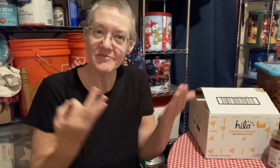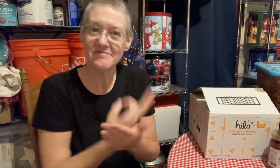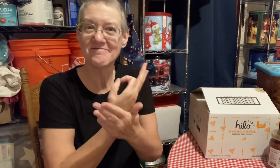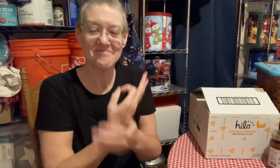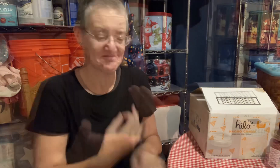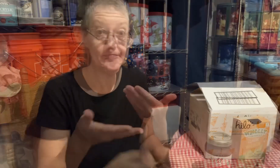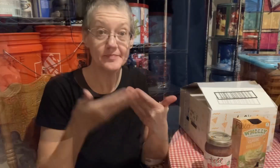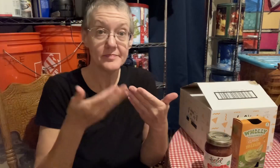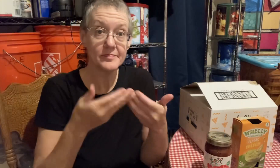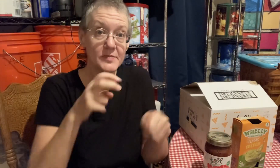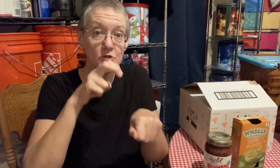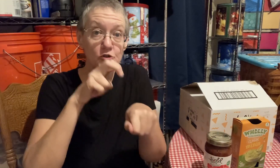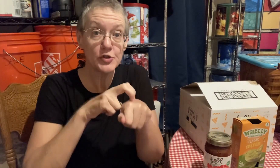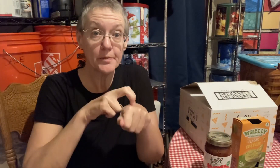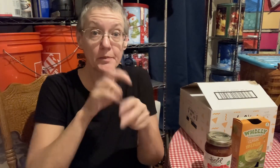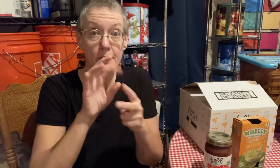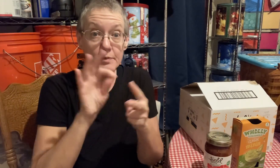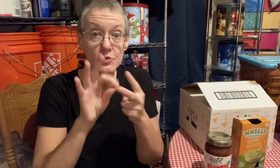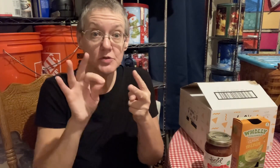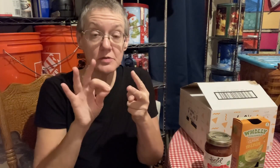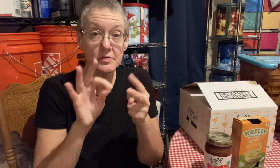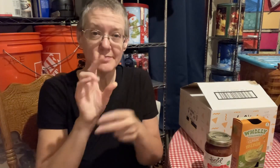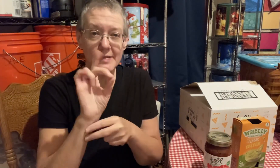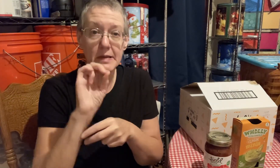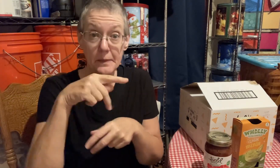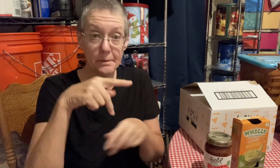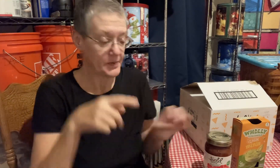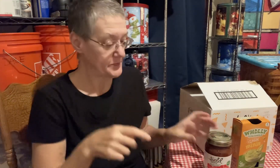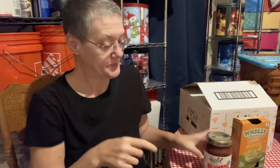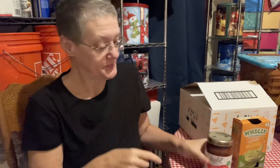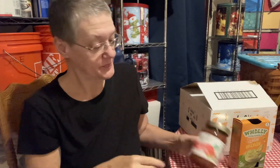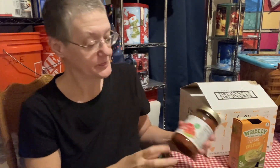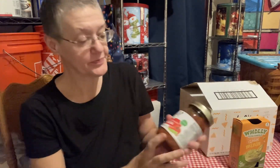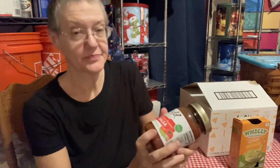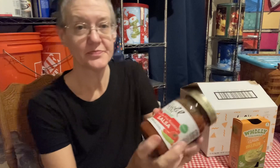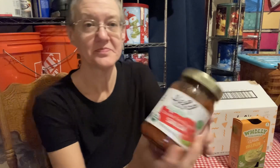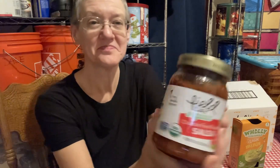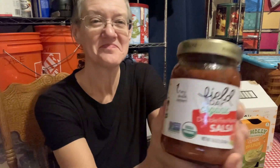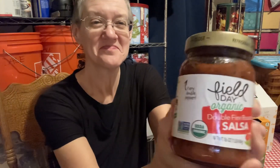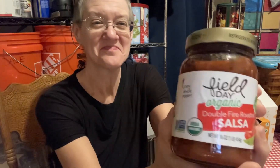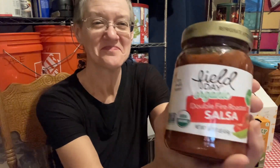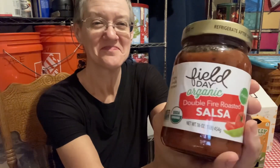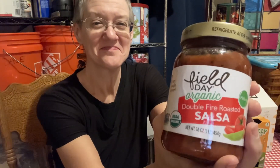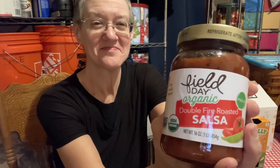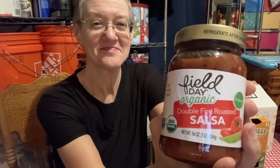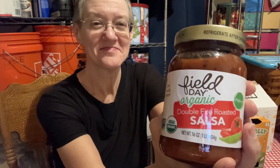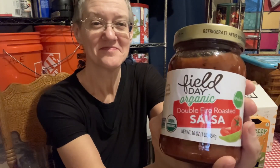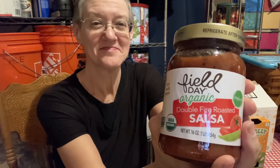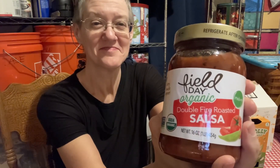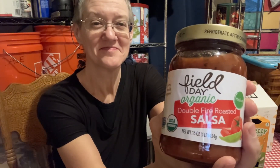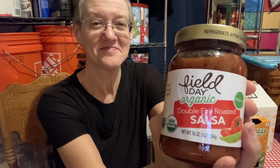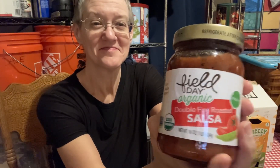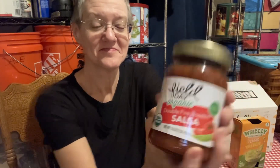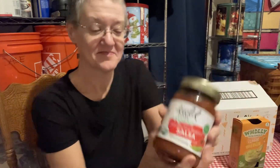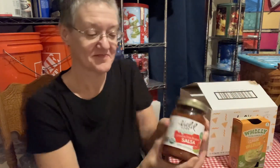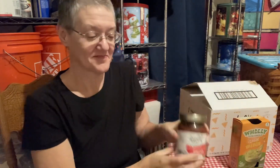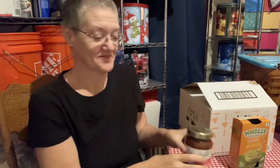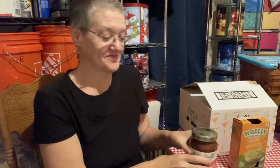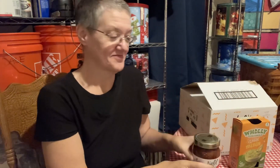to get open, but that means they're fresh. Now, these are two easy dip options: